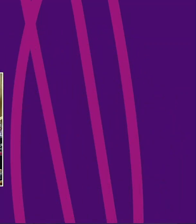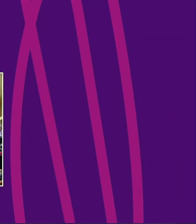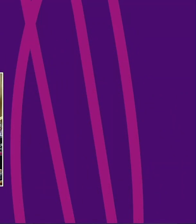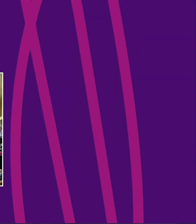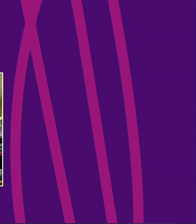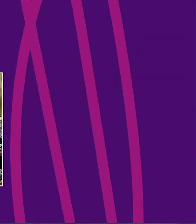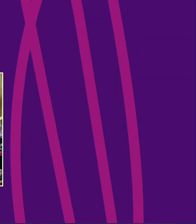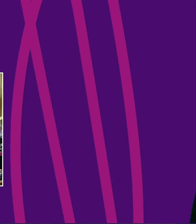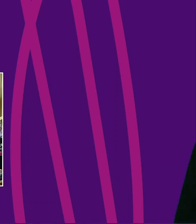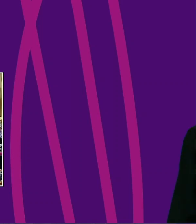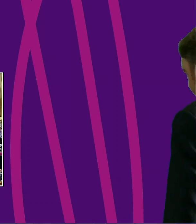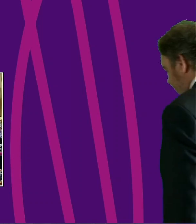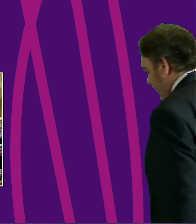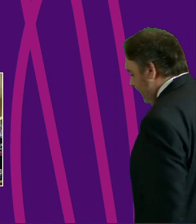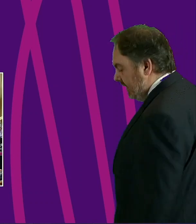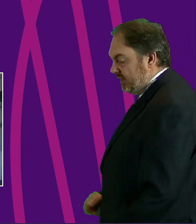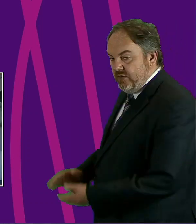Graham.